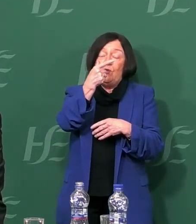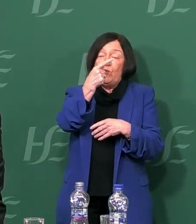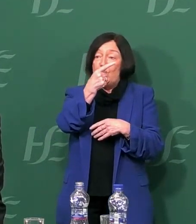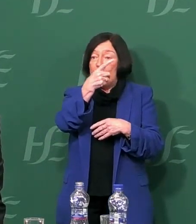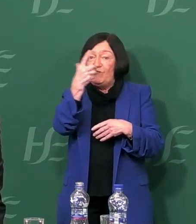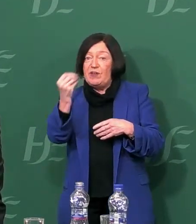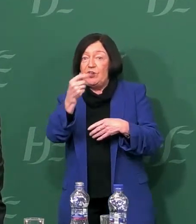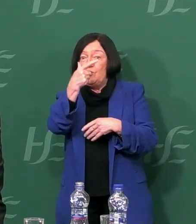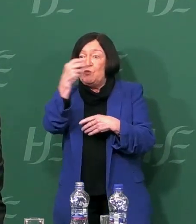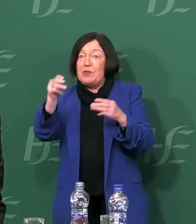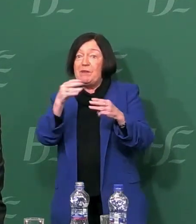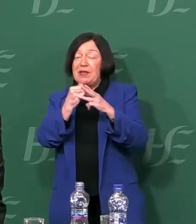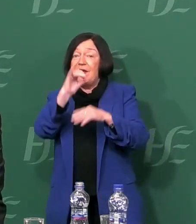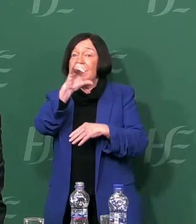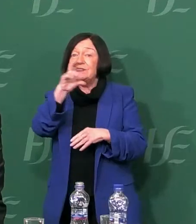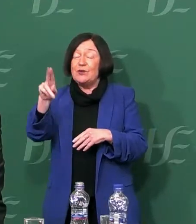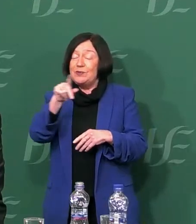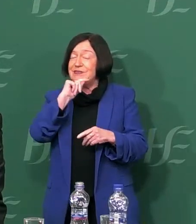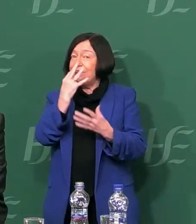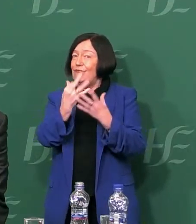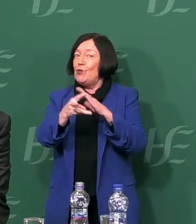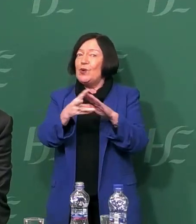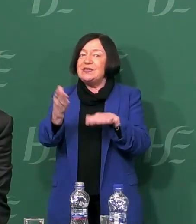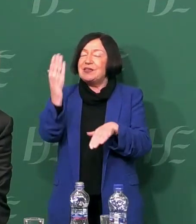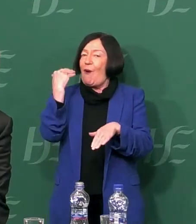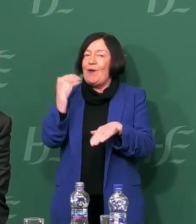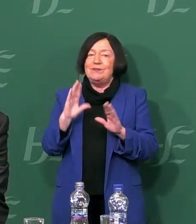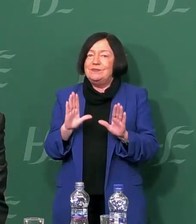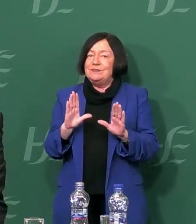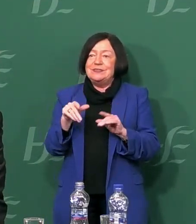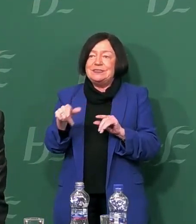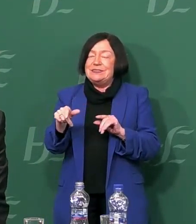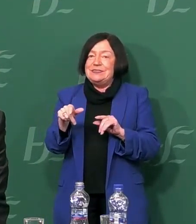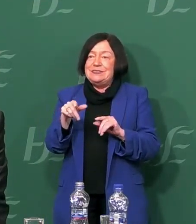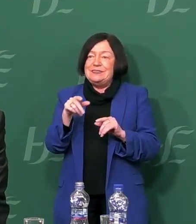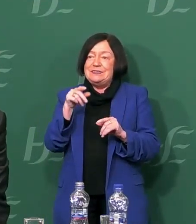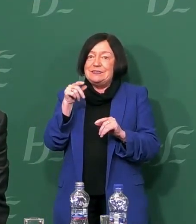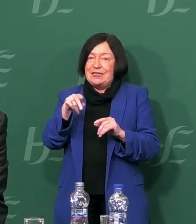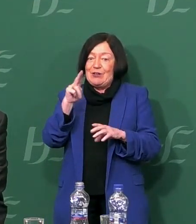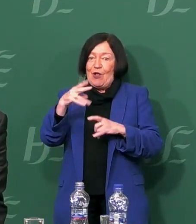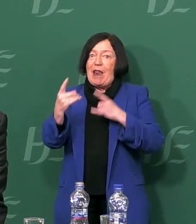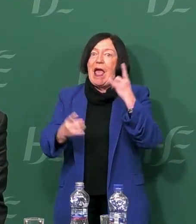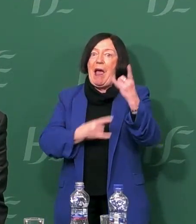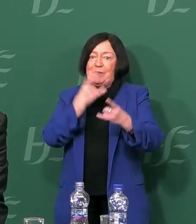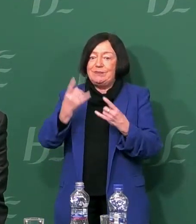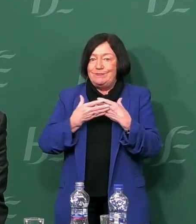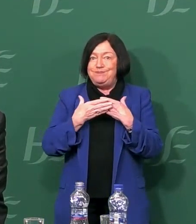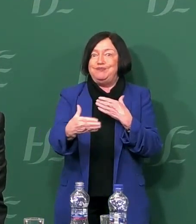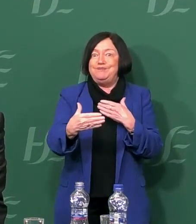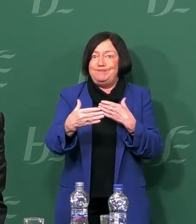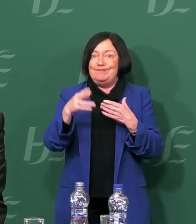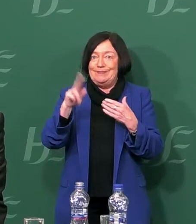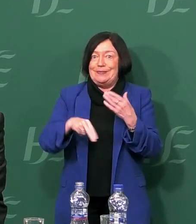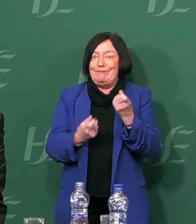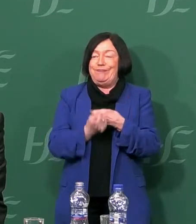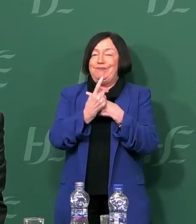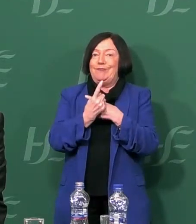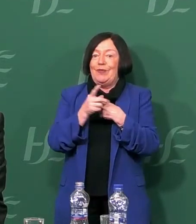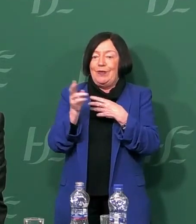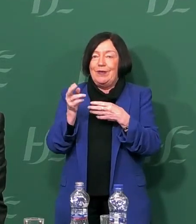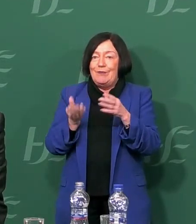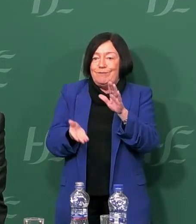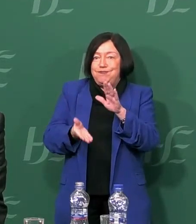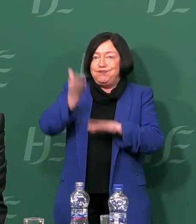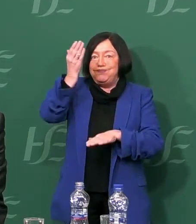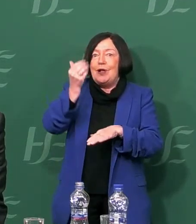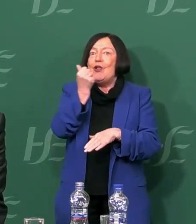ICU. And as I said a couple of weeks ago, that's not out of this world in terms of happening, could very well still happen with rising case numbers.